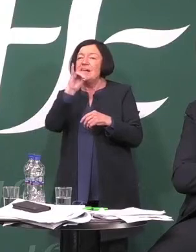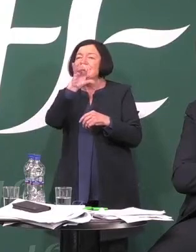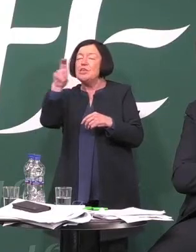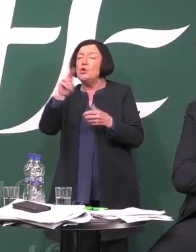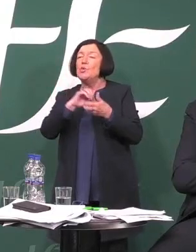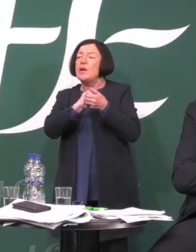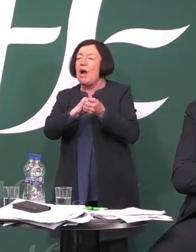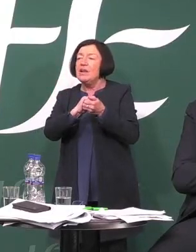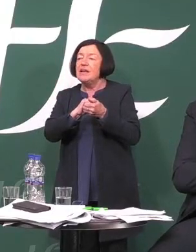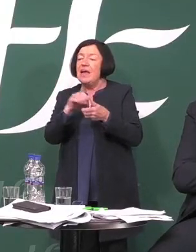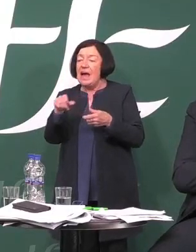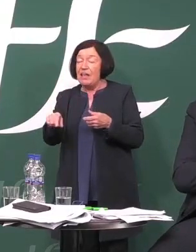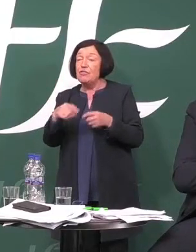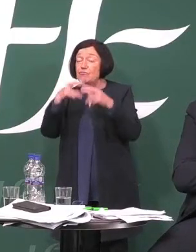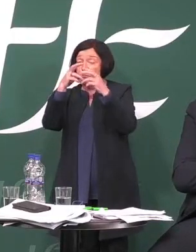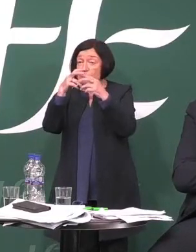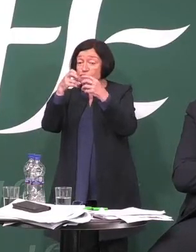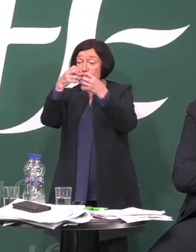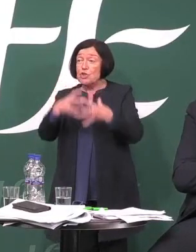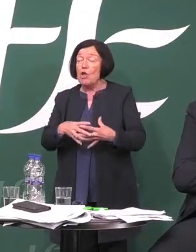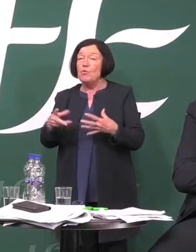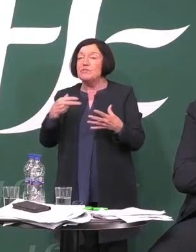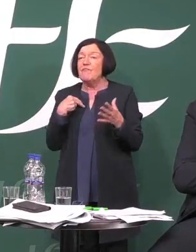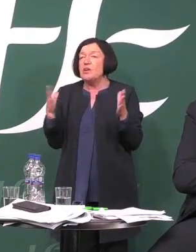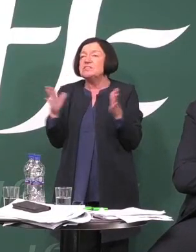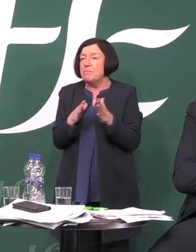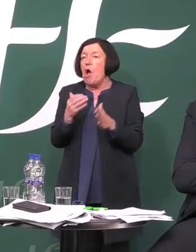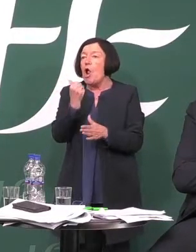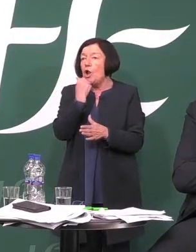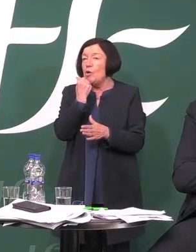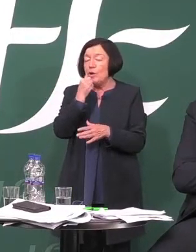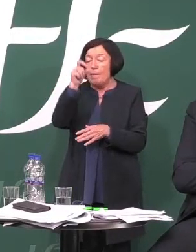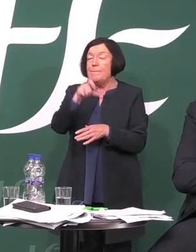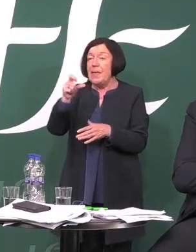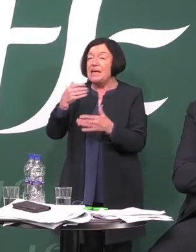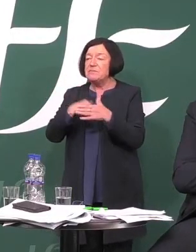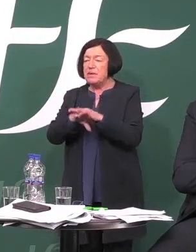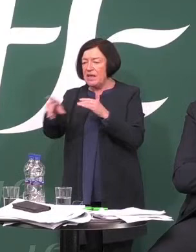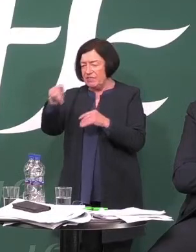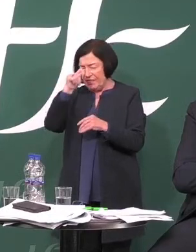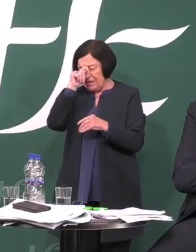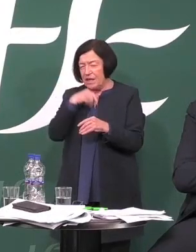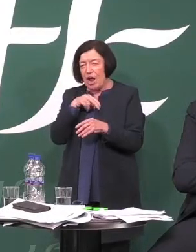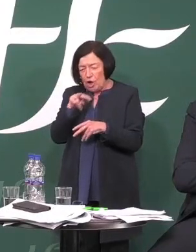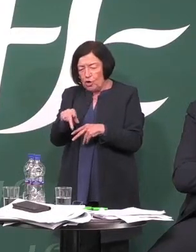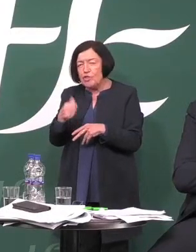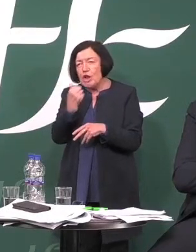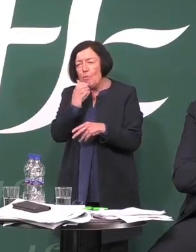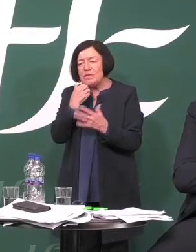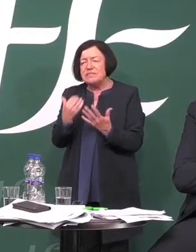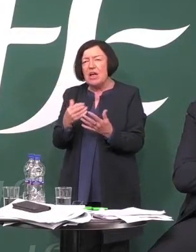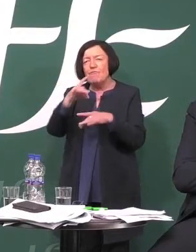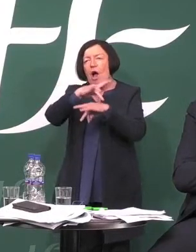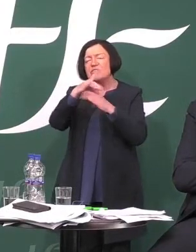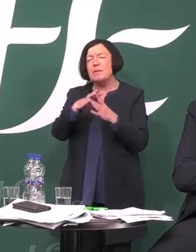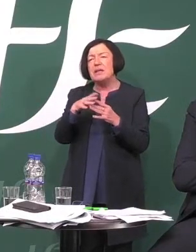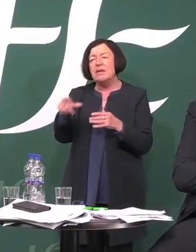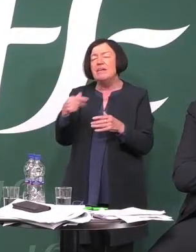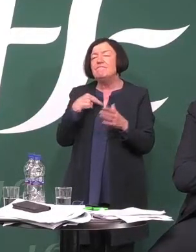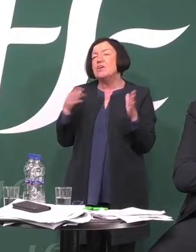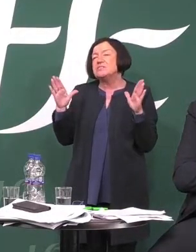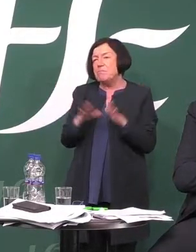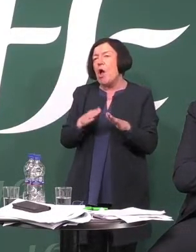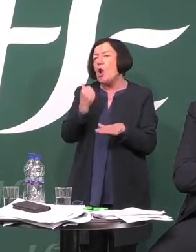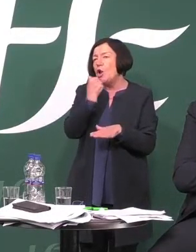And the finding there was a very small proportion of patients admitted. I think I'll just repeat those figures before I go on to hospitalisation. But a very